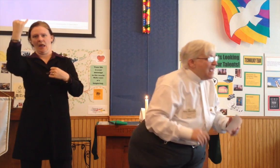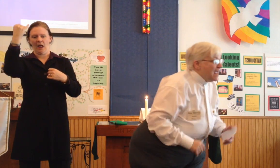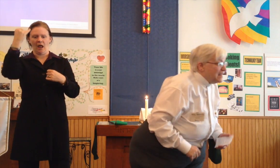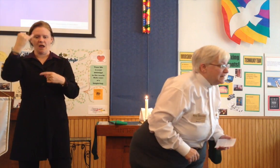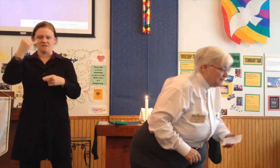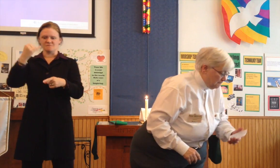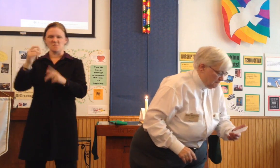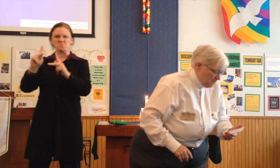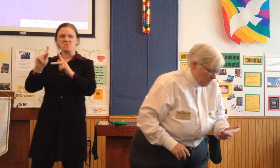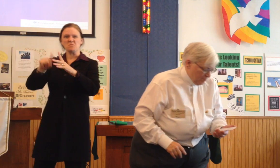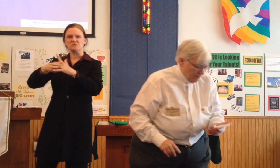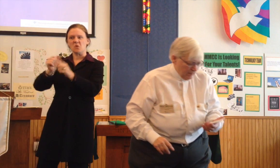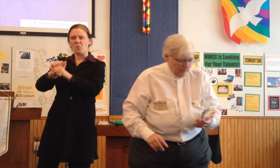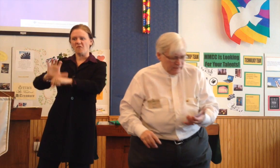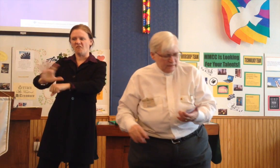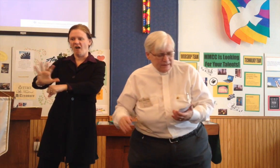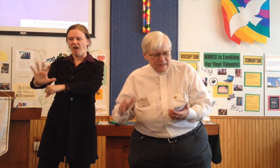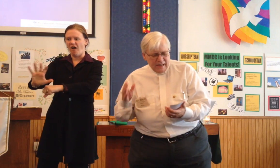were paid.